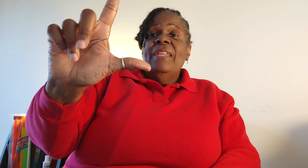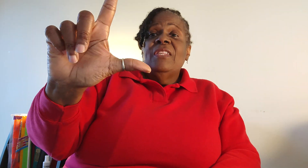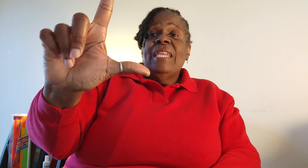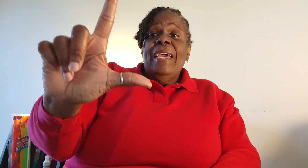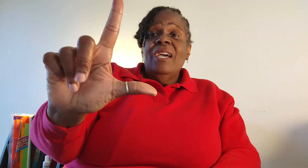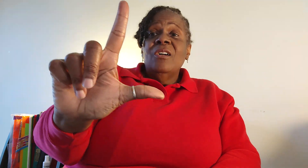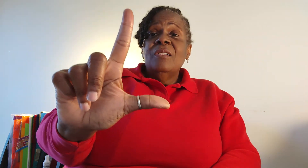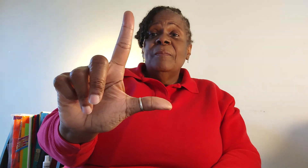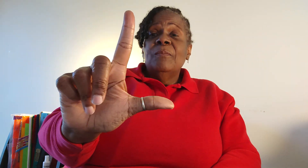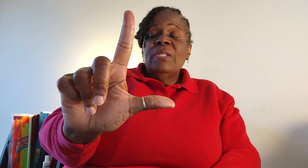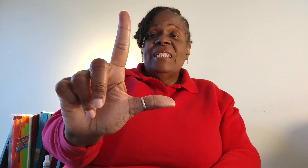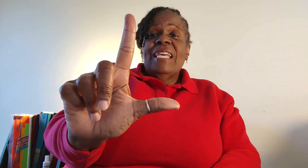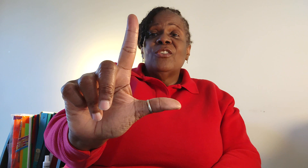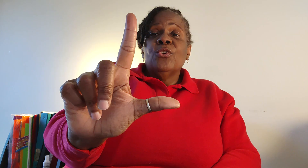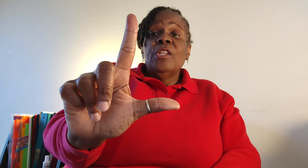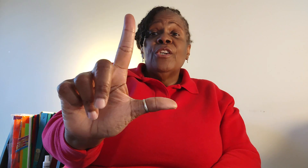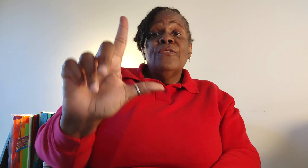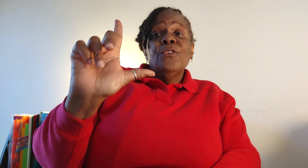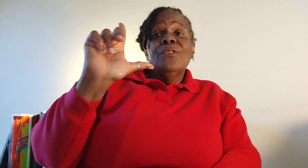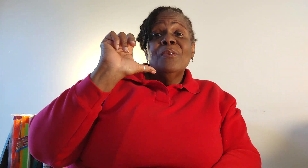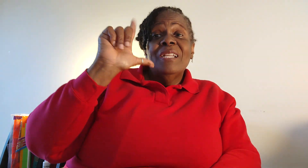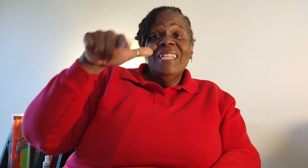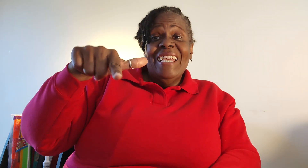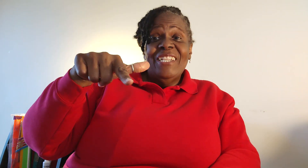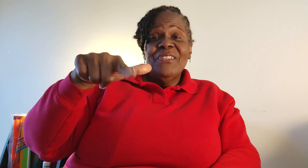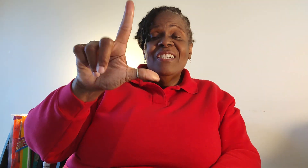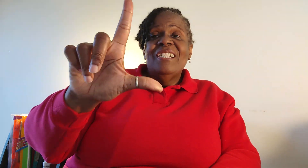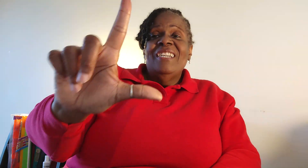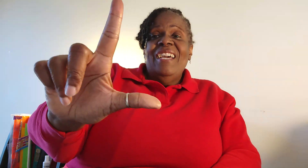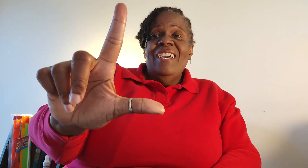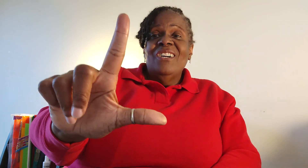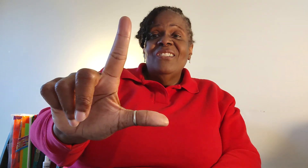Then L, we did that earlier for later. L,